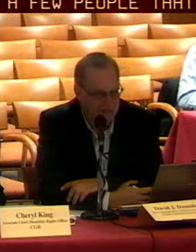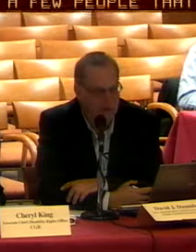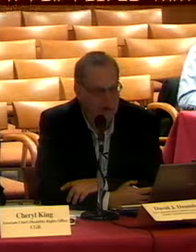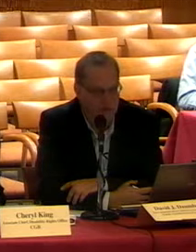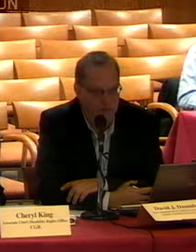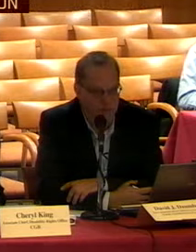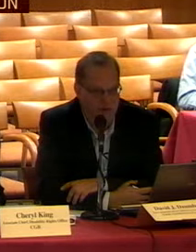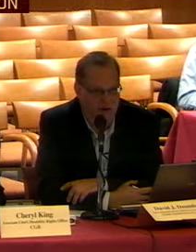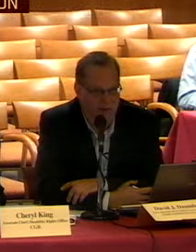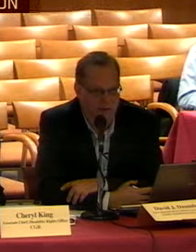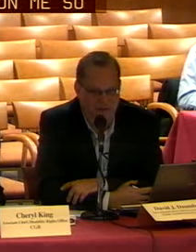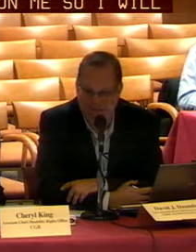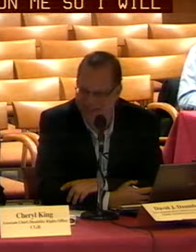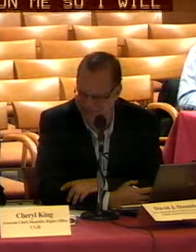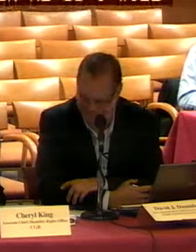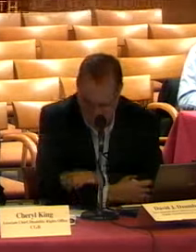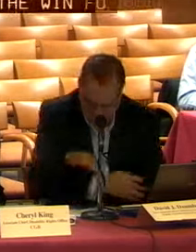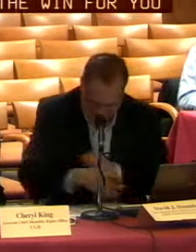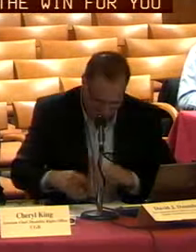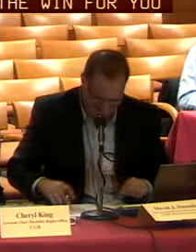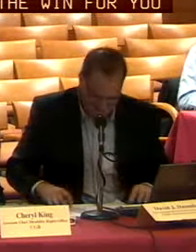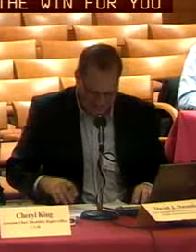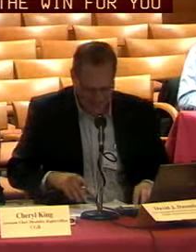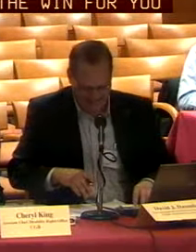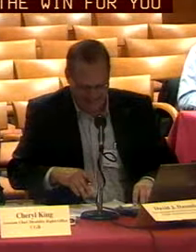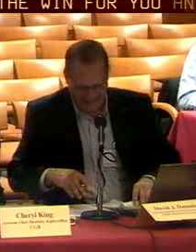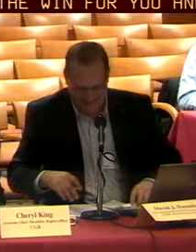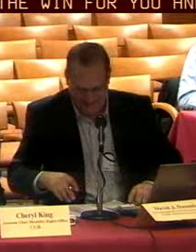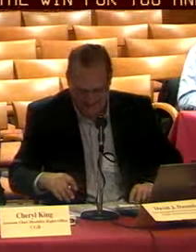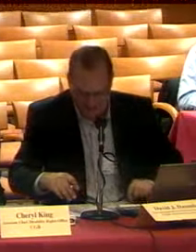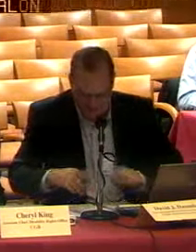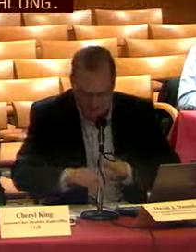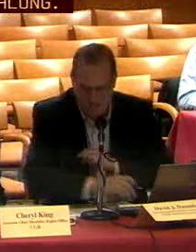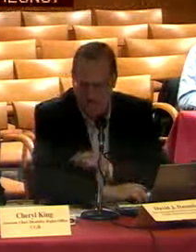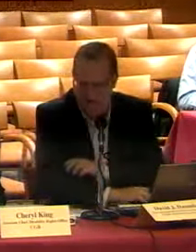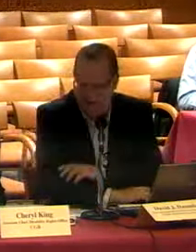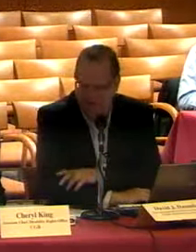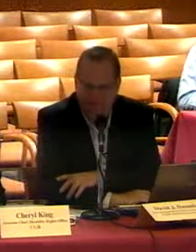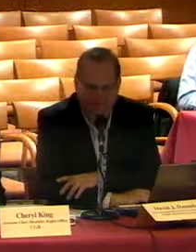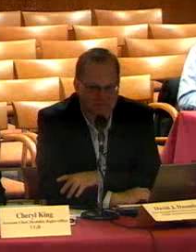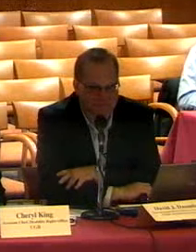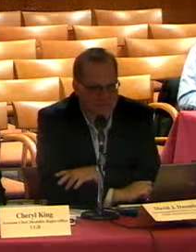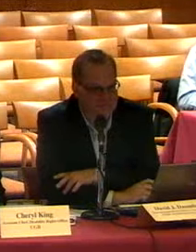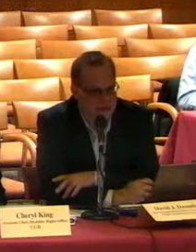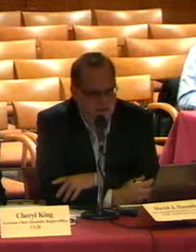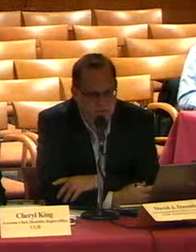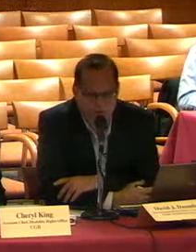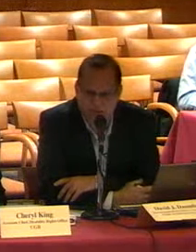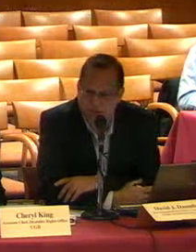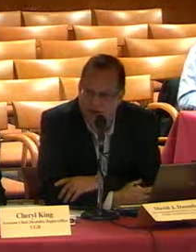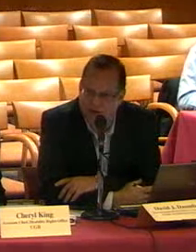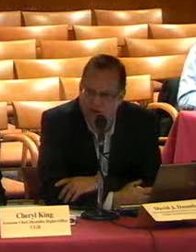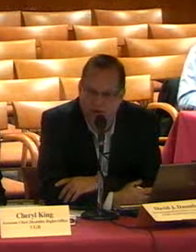can just move along, please. All right. So is Richard Ray on the call?